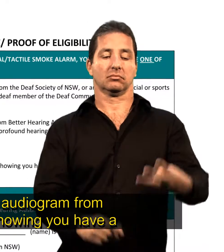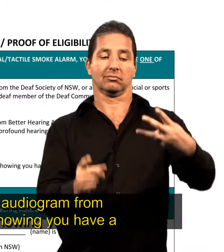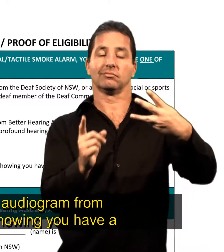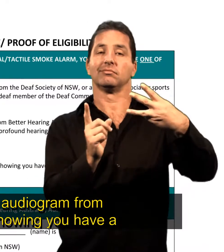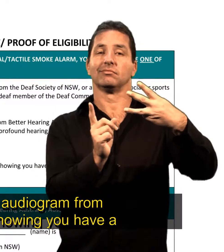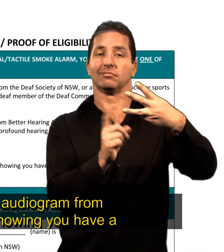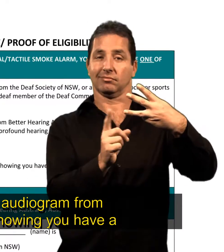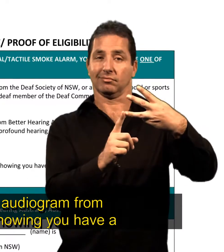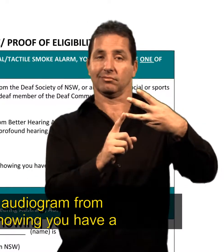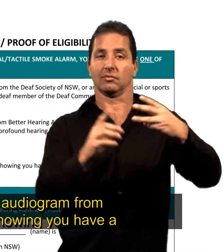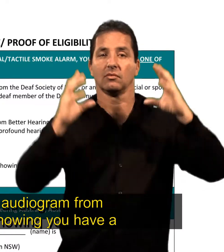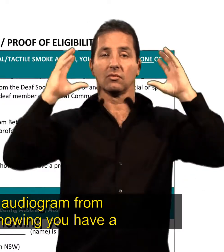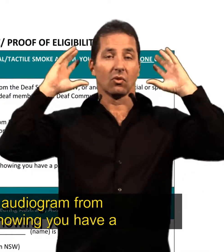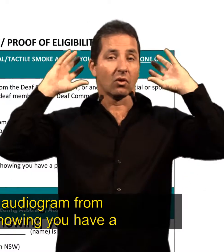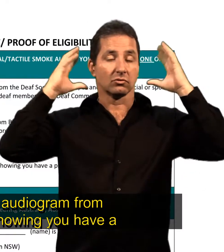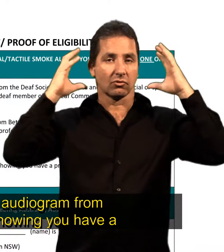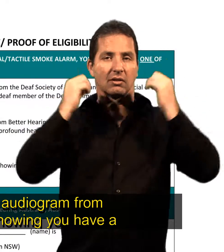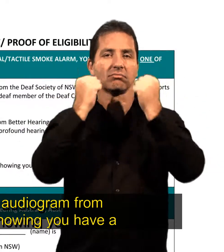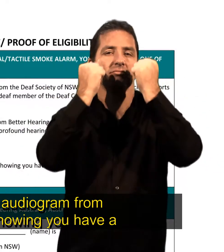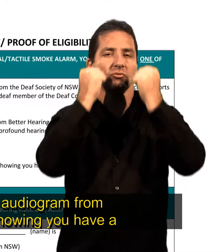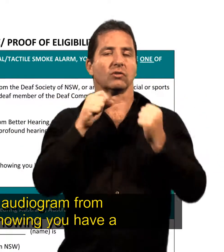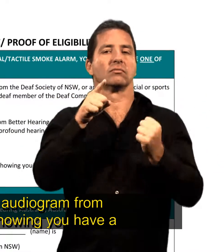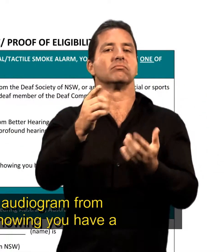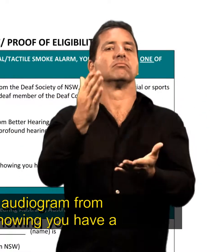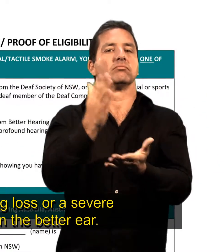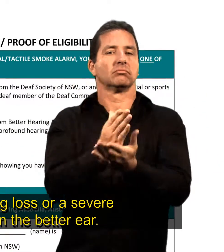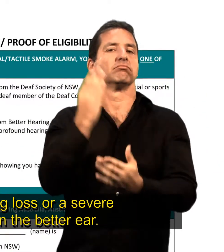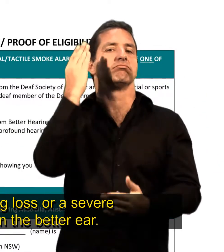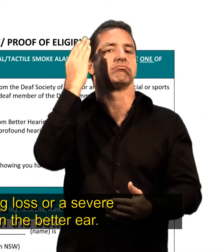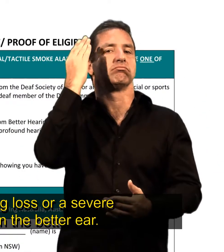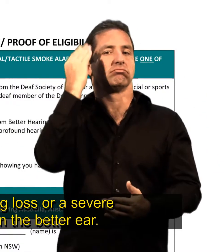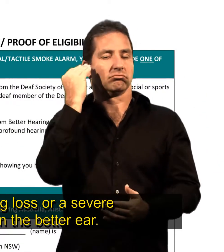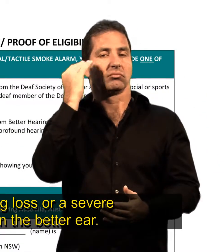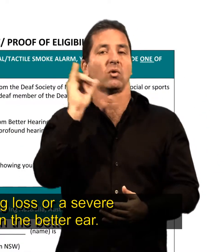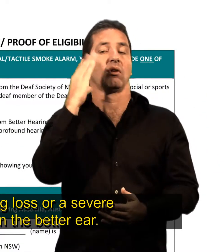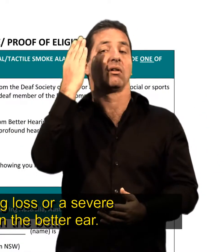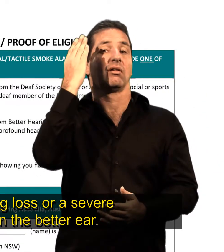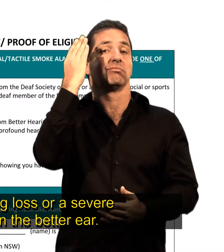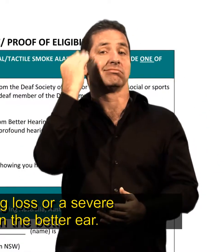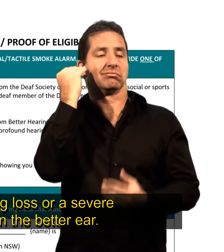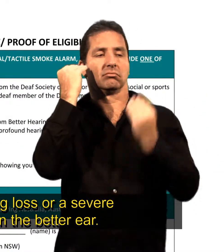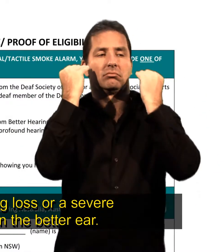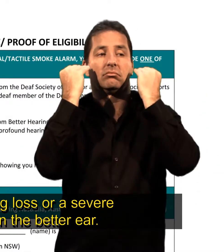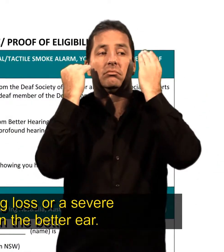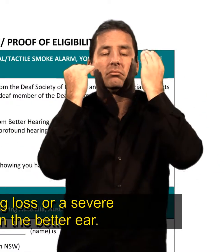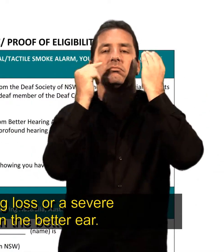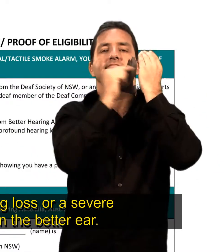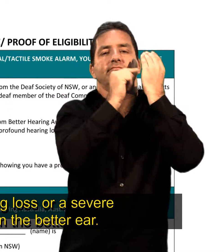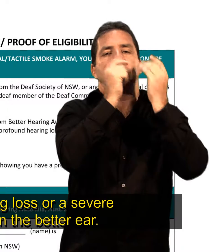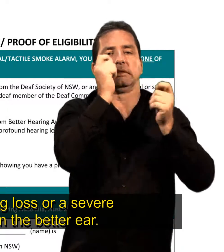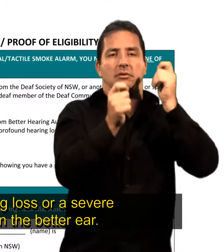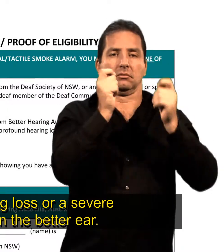Option 3. An audiogram from an audiologist showing you have a profound hearing loss or a severe hearing loss in the better